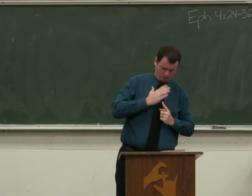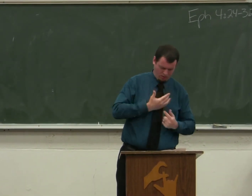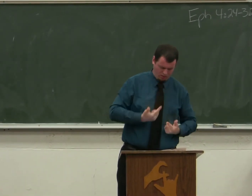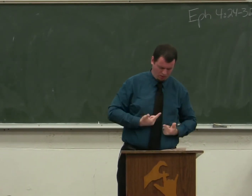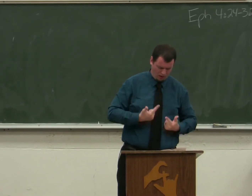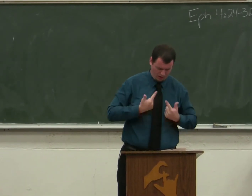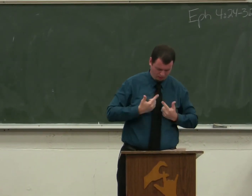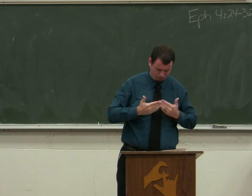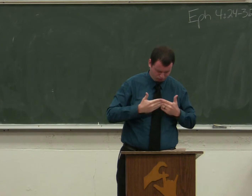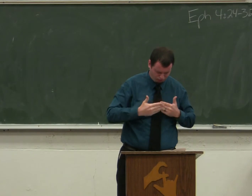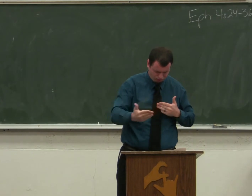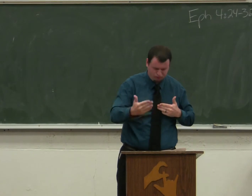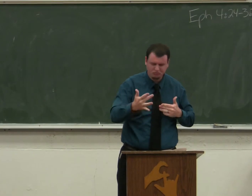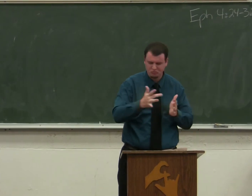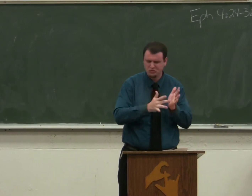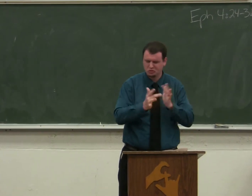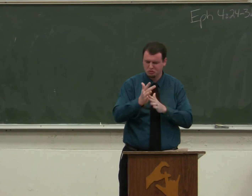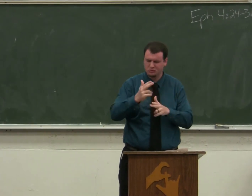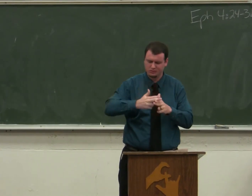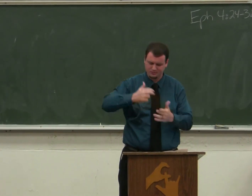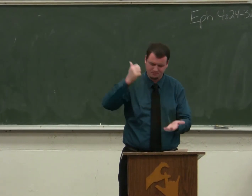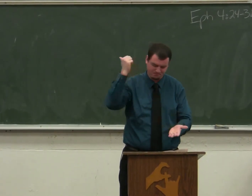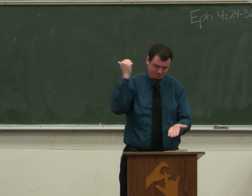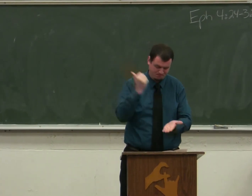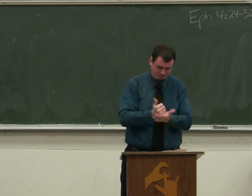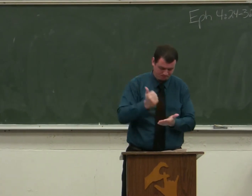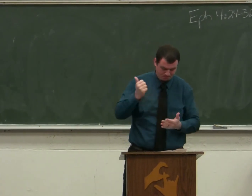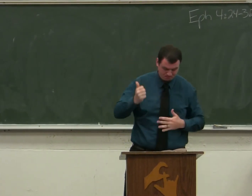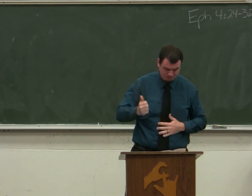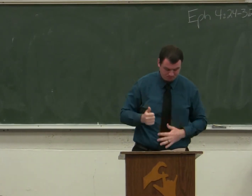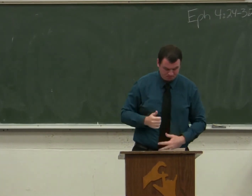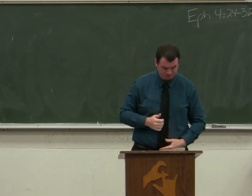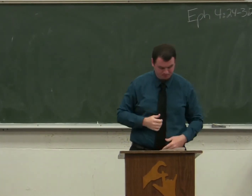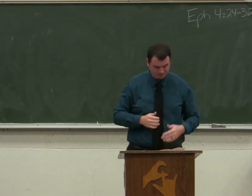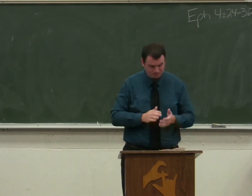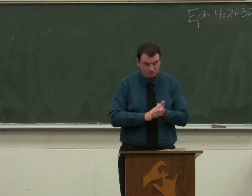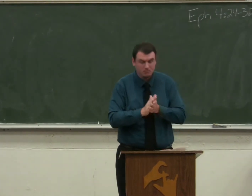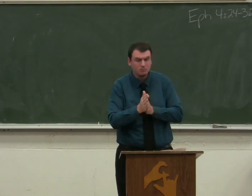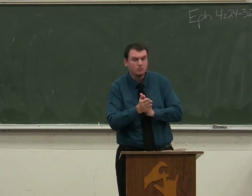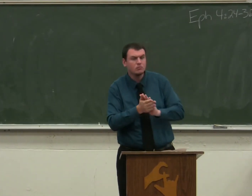Help us to apply your word to our lives in Jesus' name.